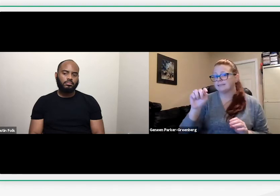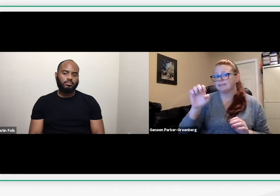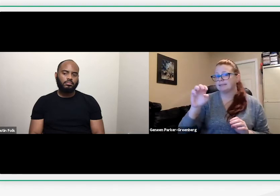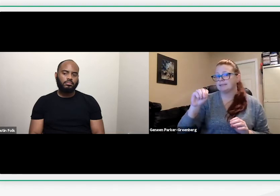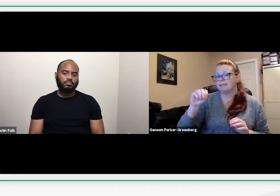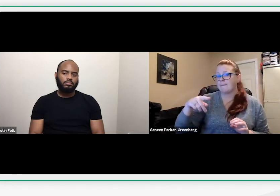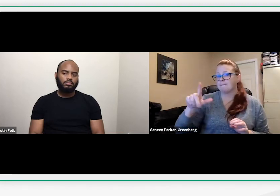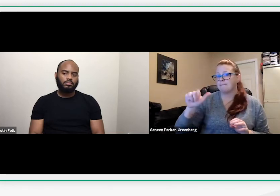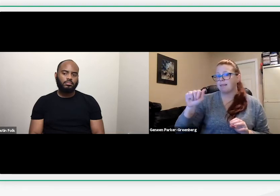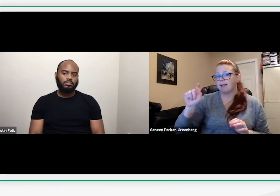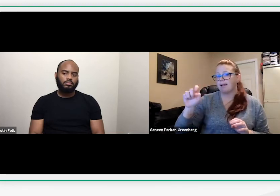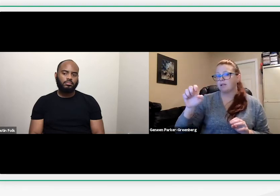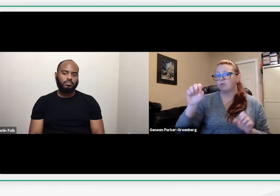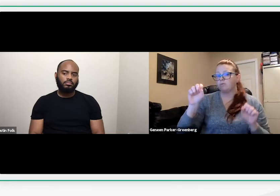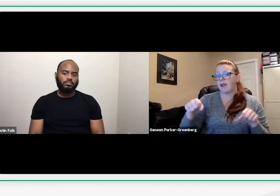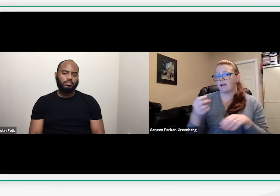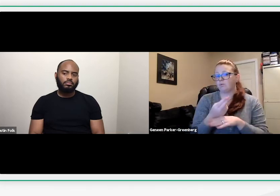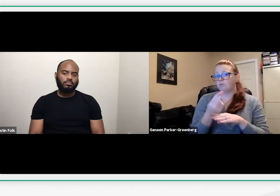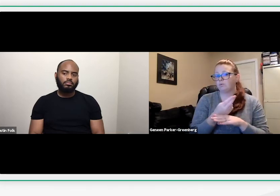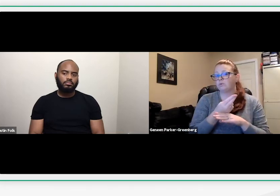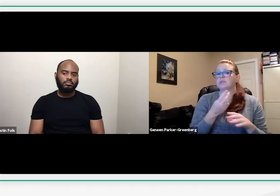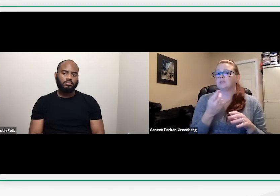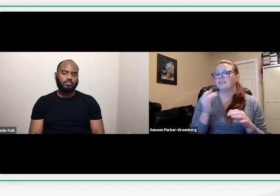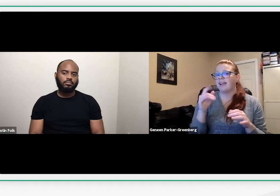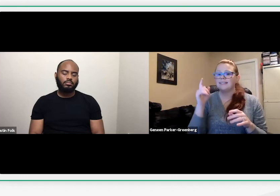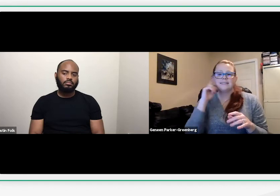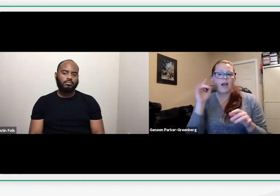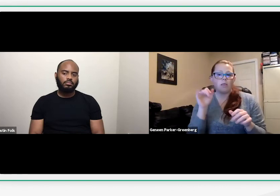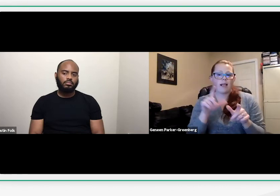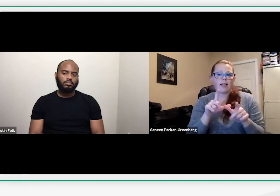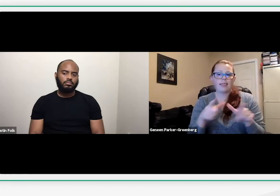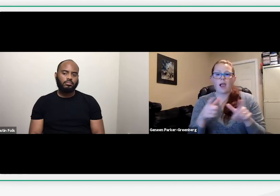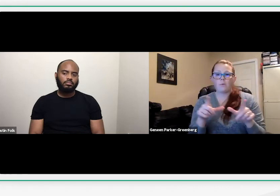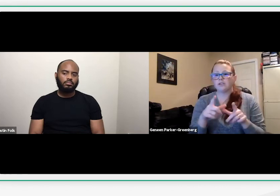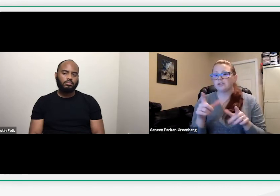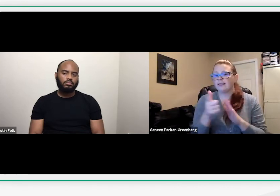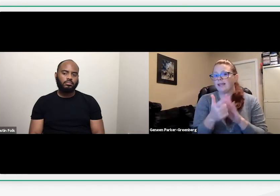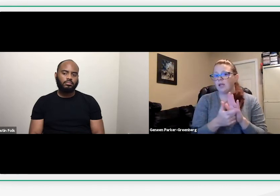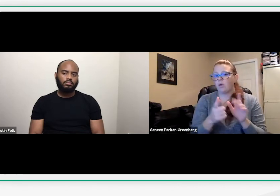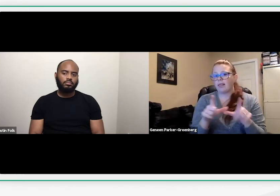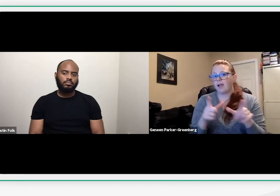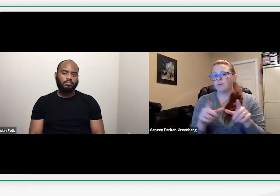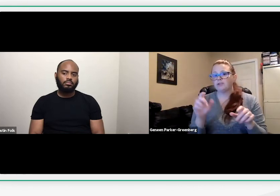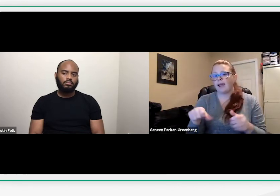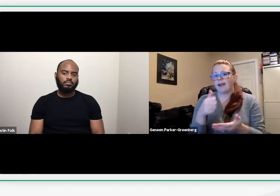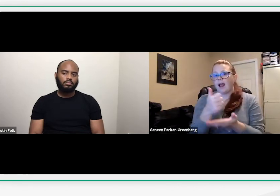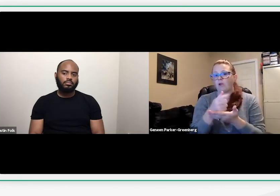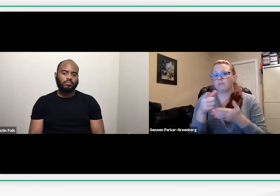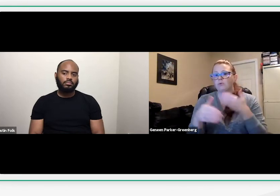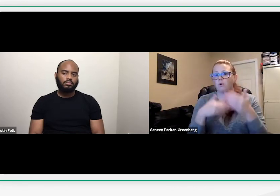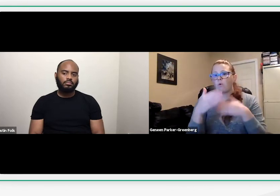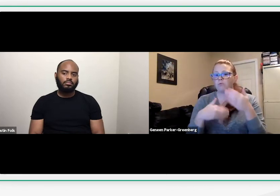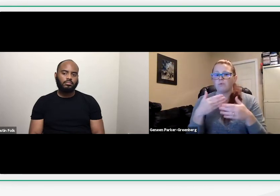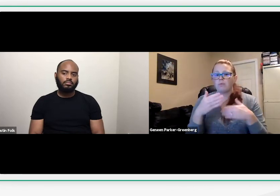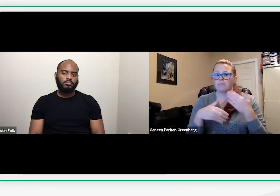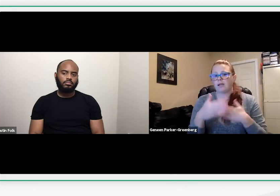There's a website with a form and a template actually that you can use that uses